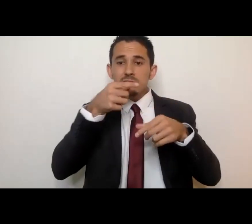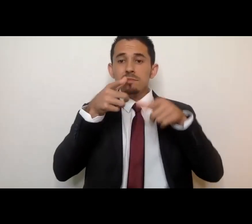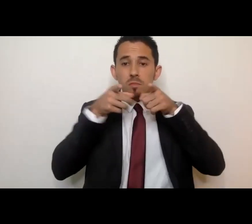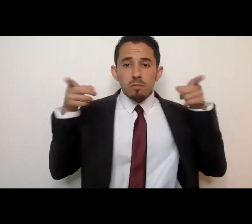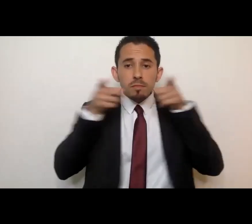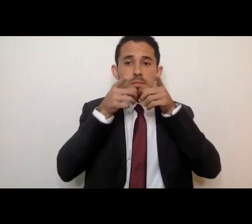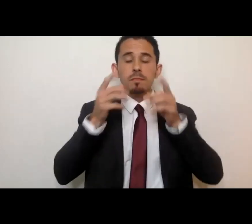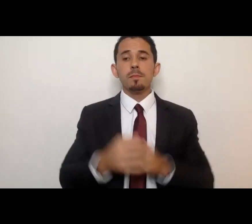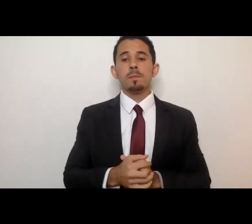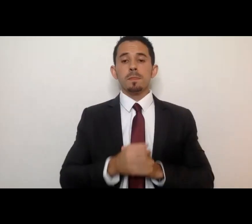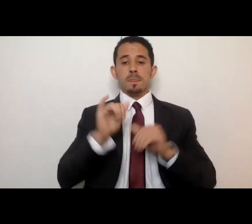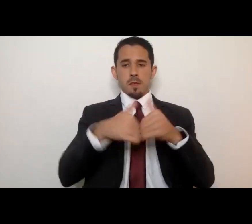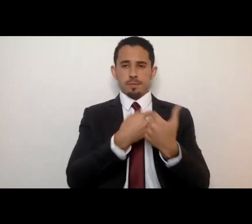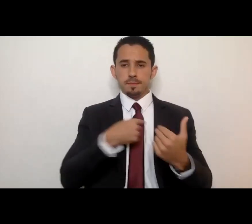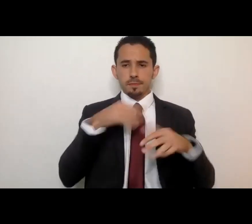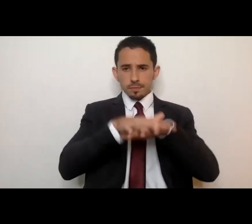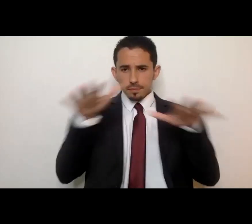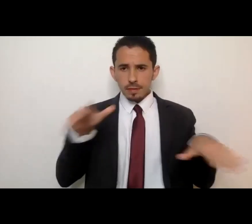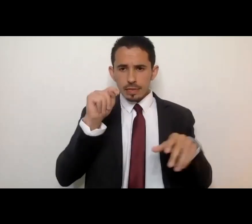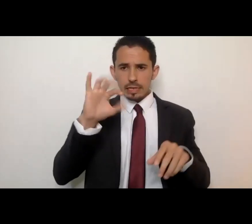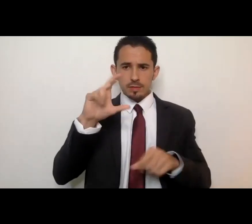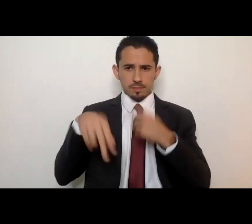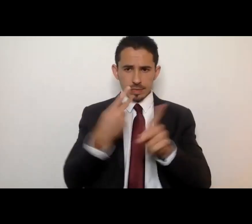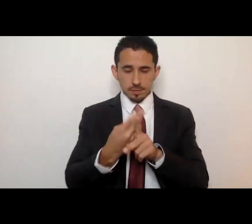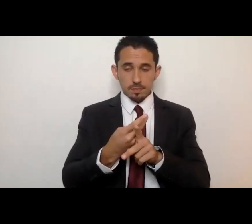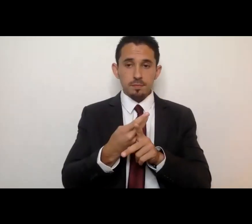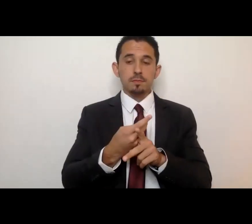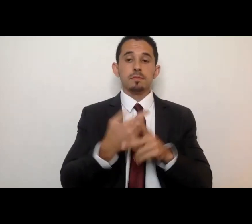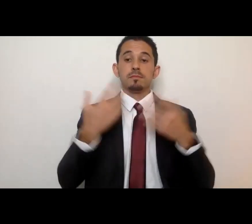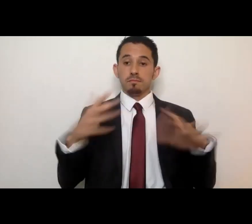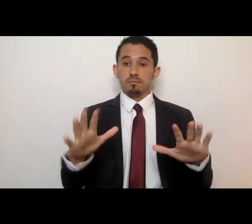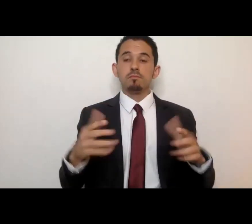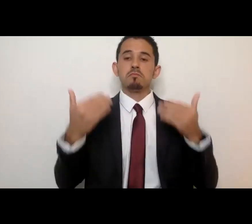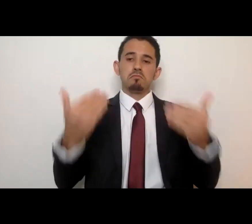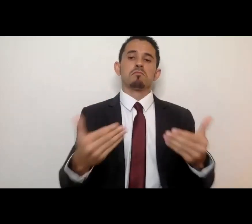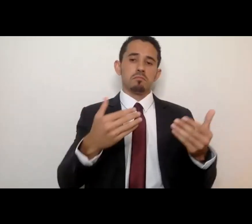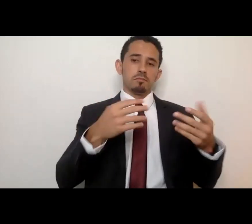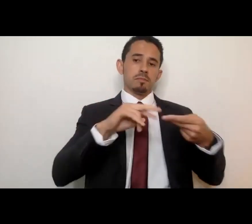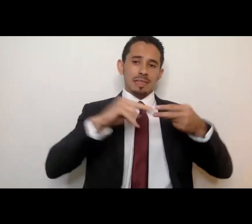The mouth parts can have different sizes, widths, lengths, and that helps to distinguish tick species.